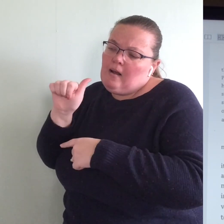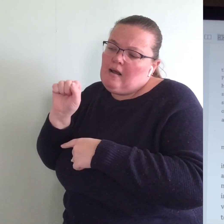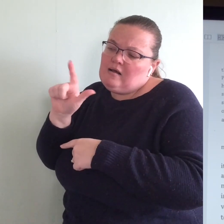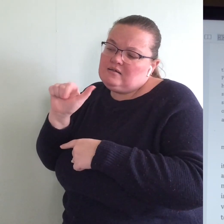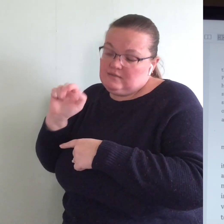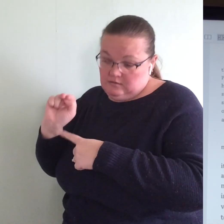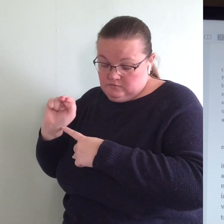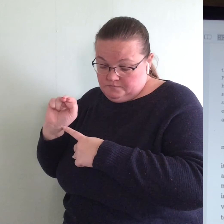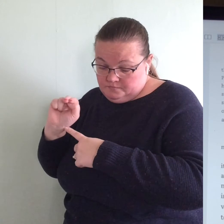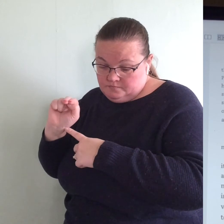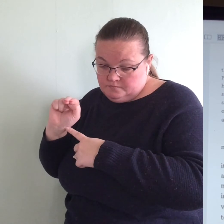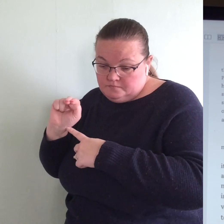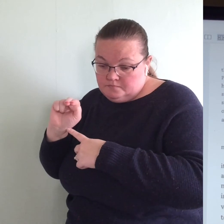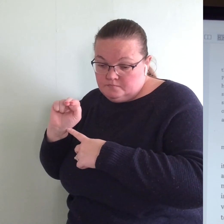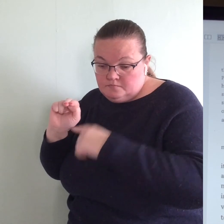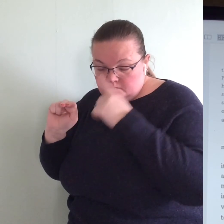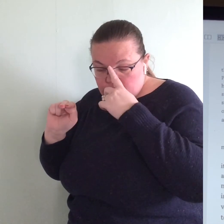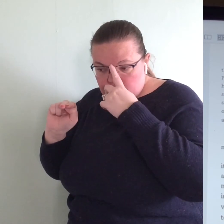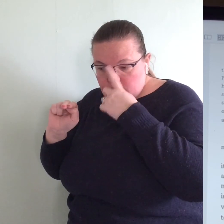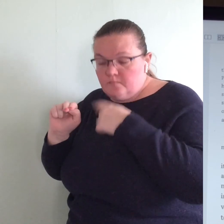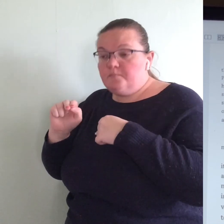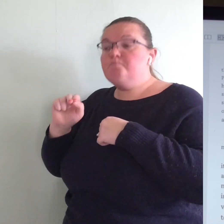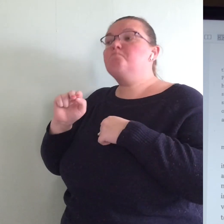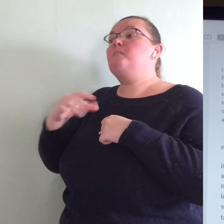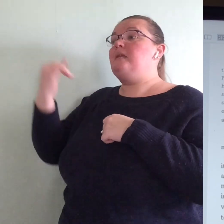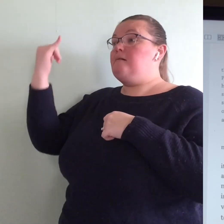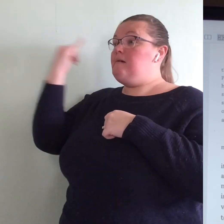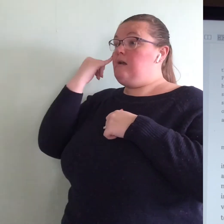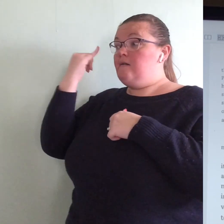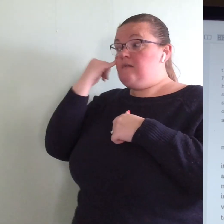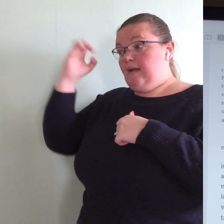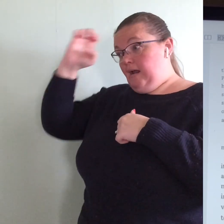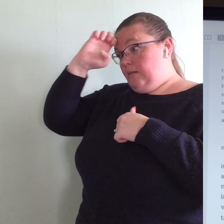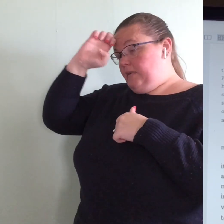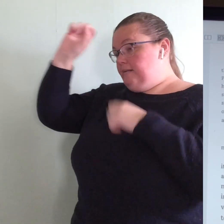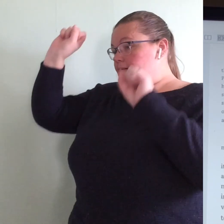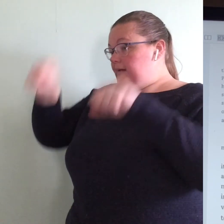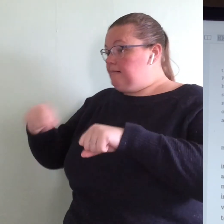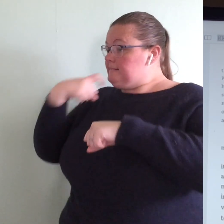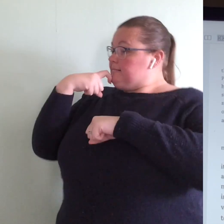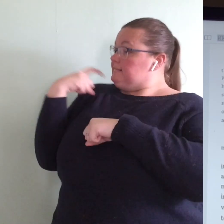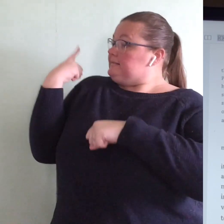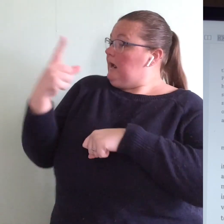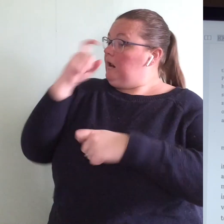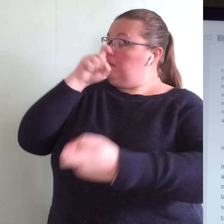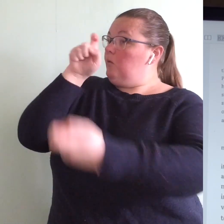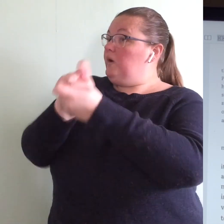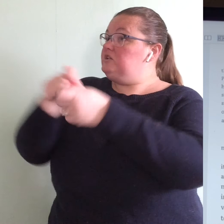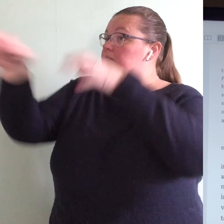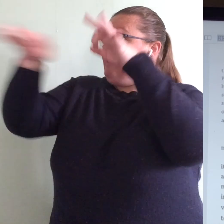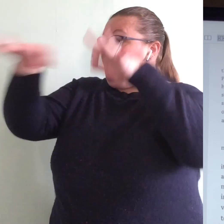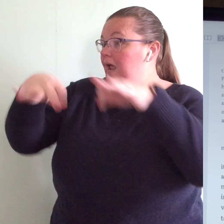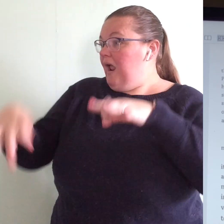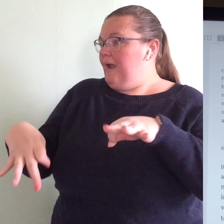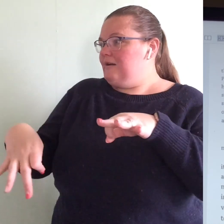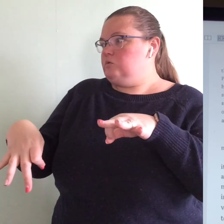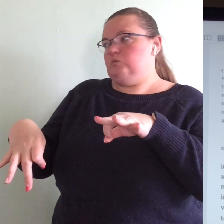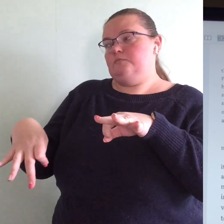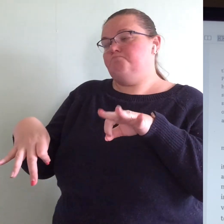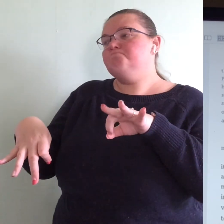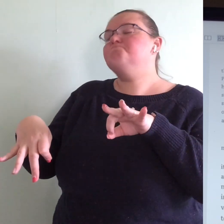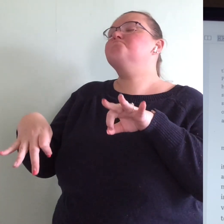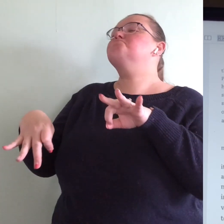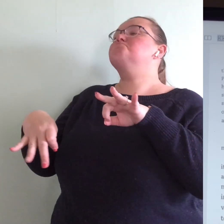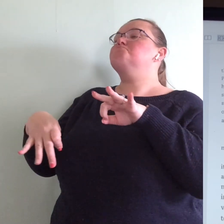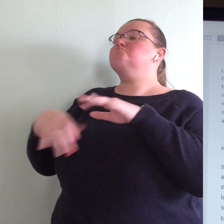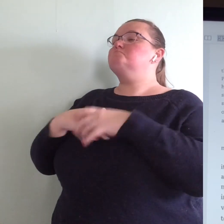when we started talking of Aslan before he left. If not, then we may do very well, for she won't know that Aslan has come to